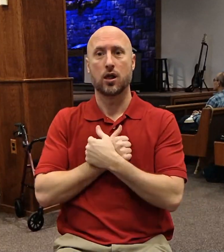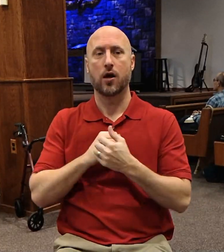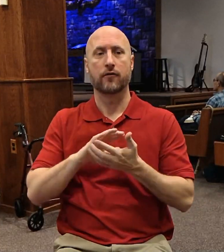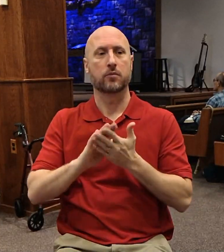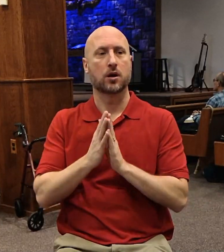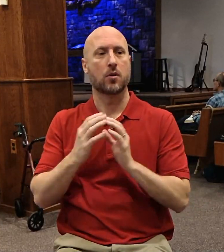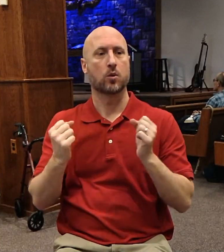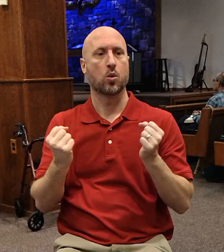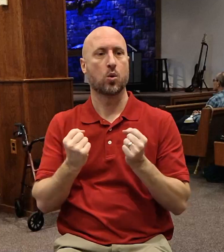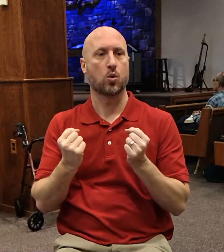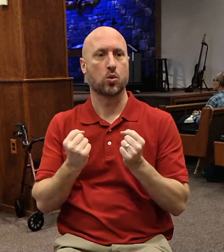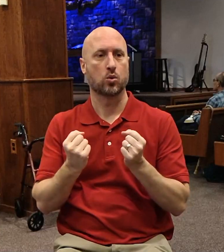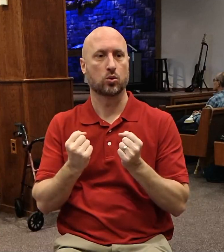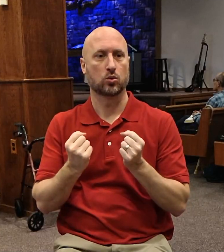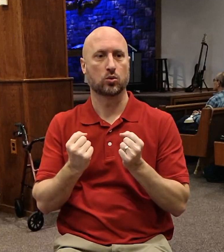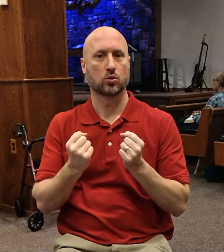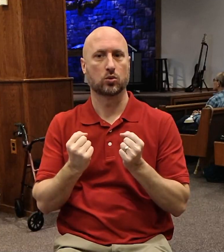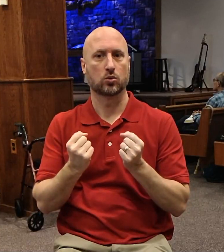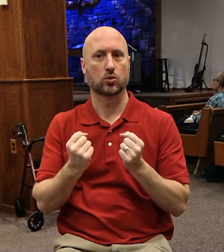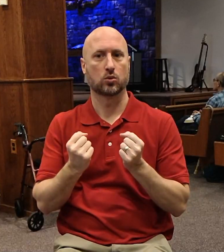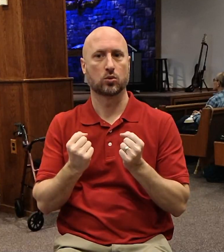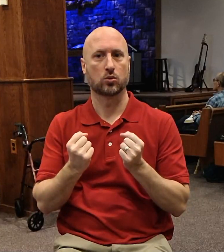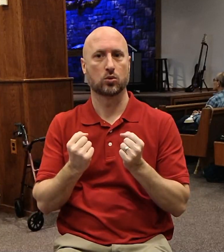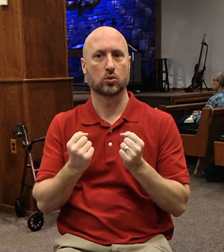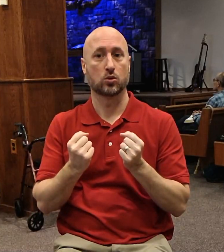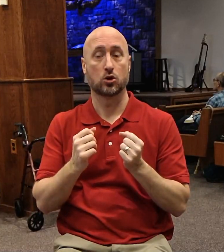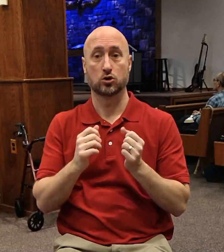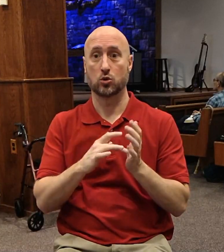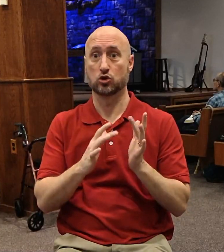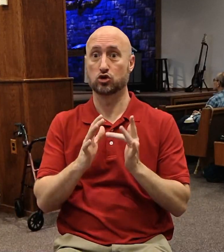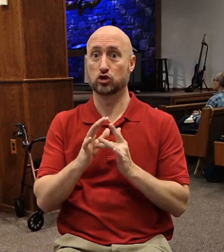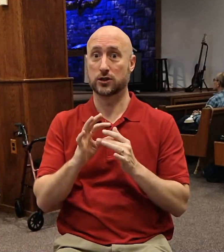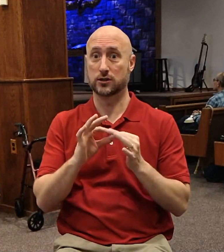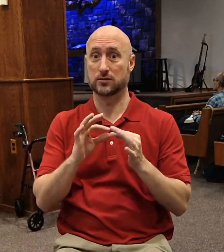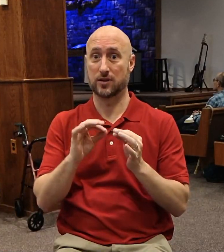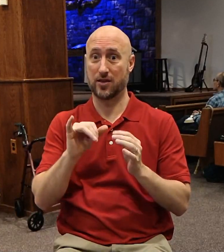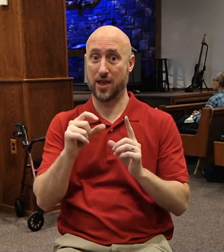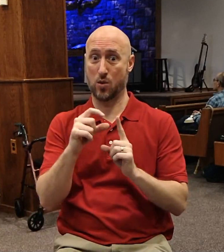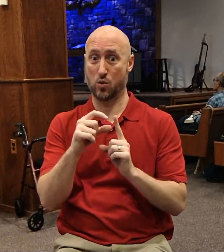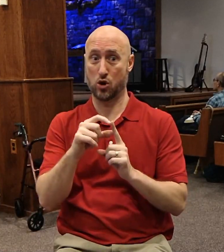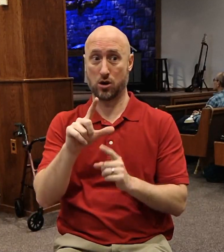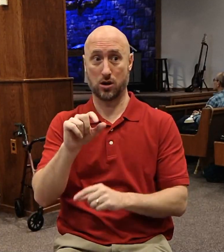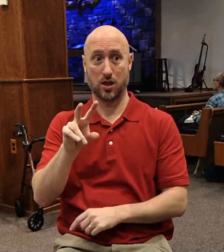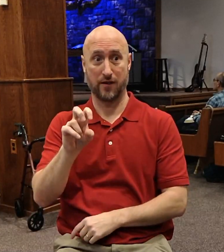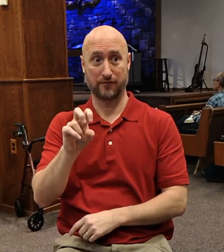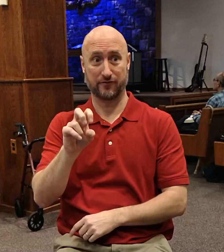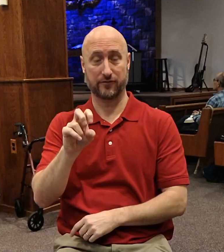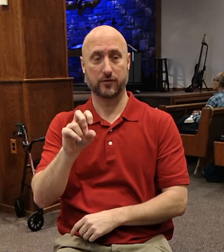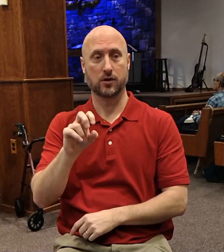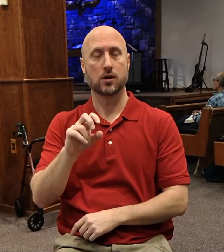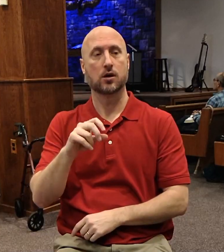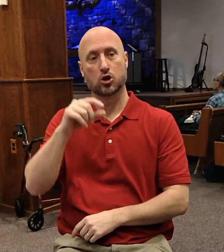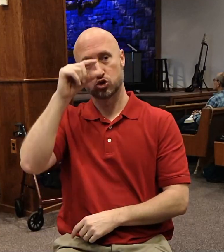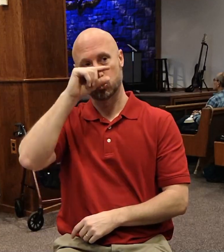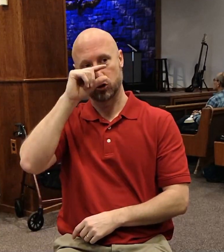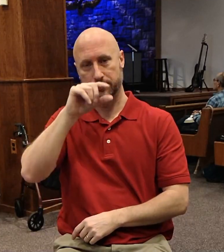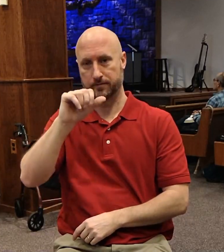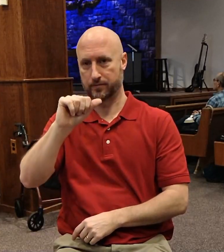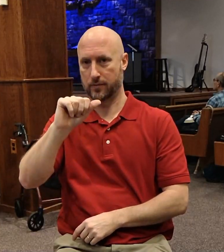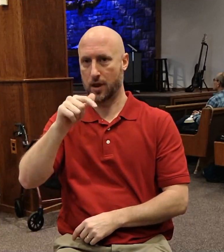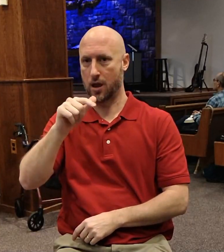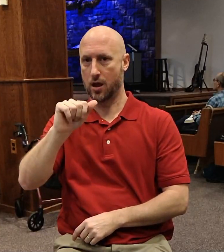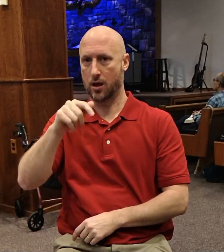And what he says there is the agape of many will grow cold. And he's not warning unbelievers there.